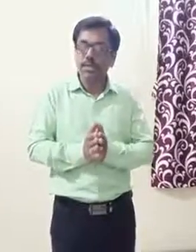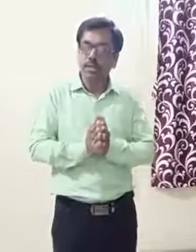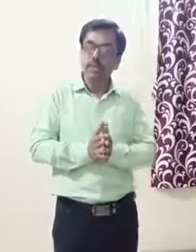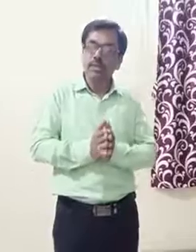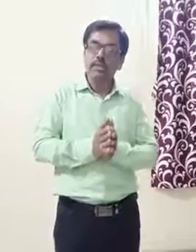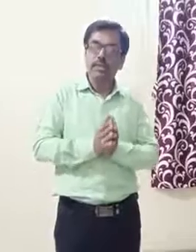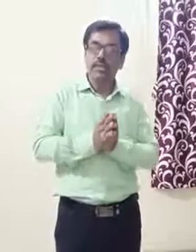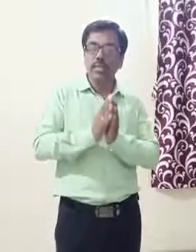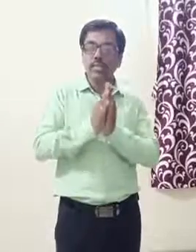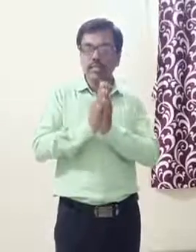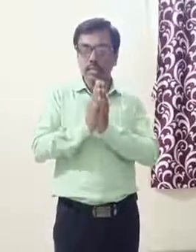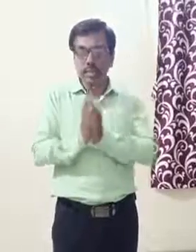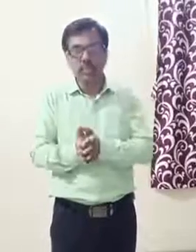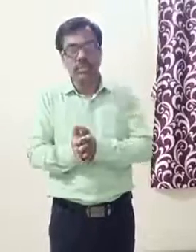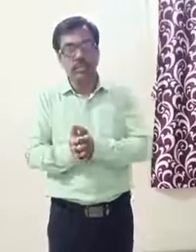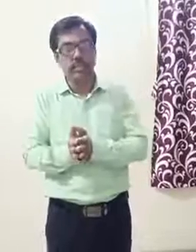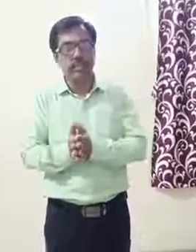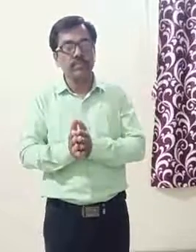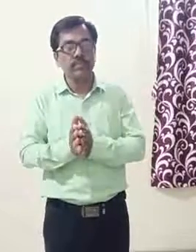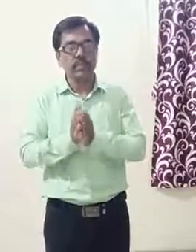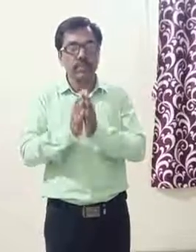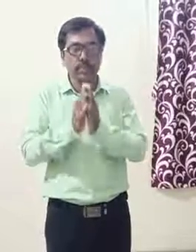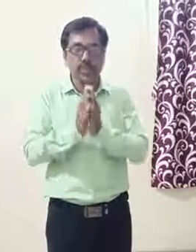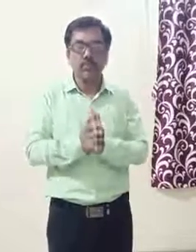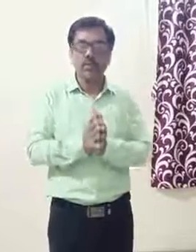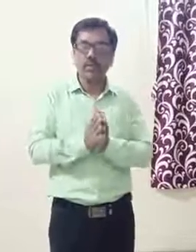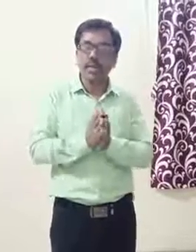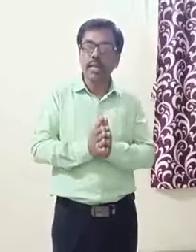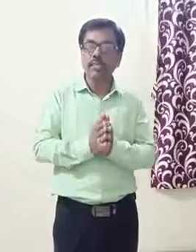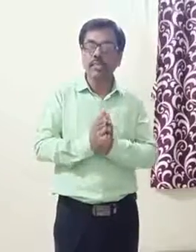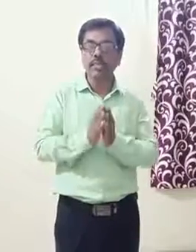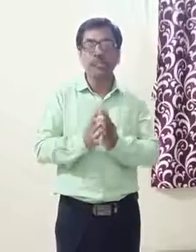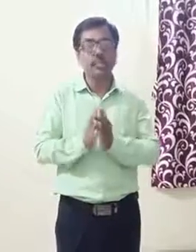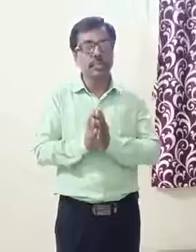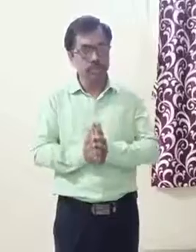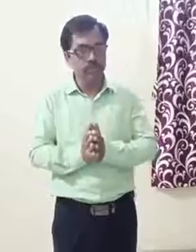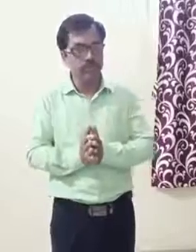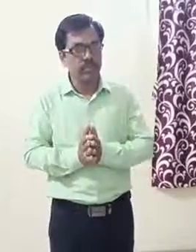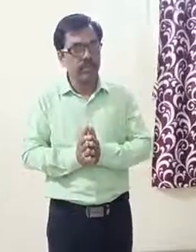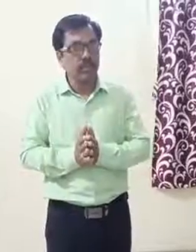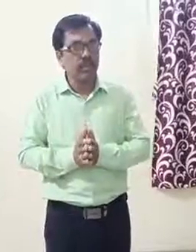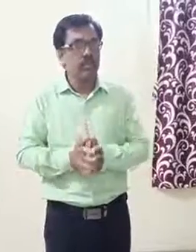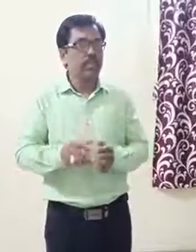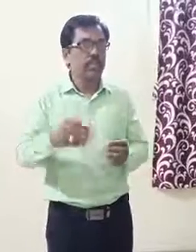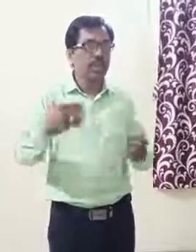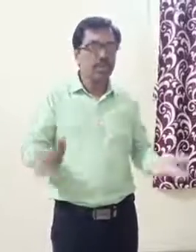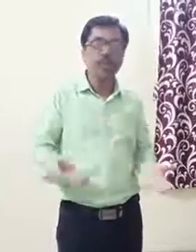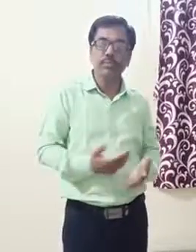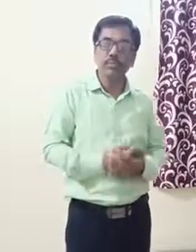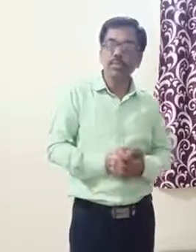or in other words we say that it was called as the Napoleonic Code. So in exam you will have